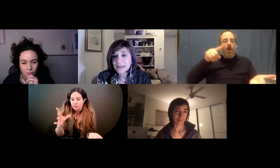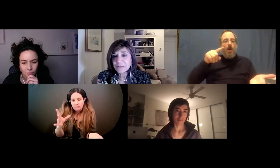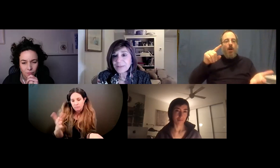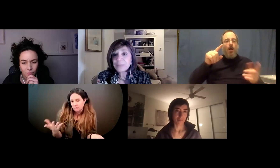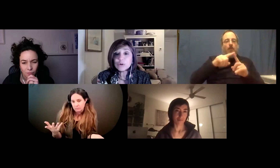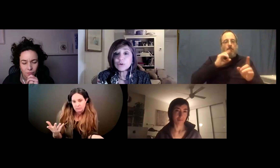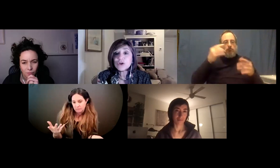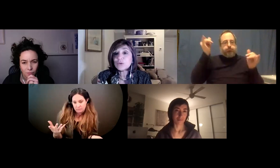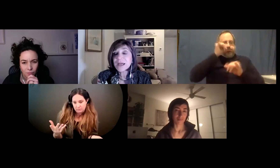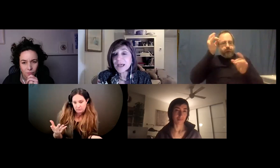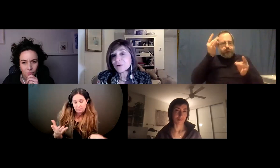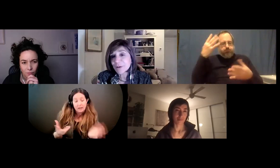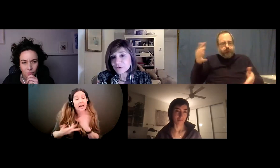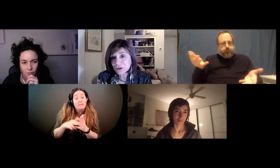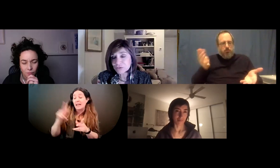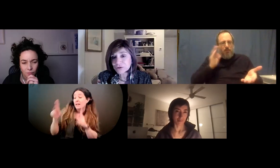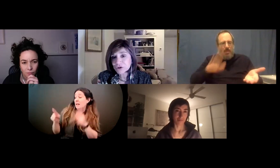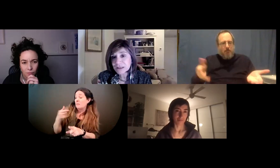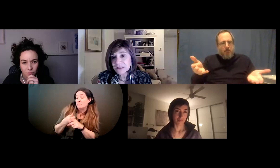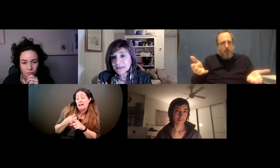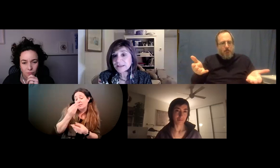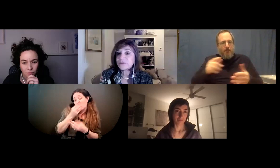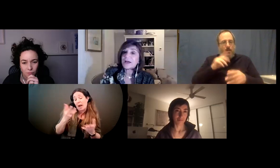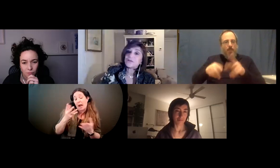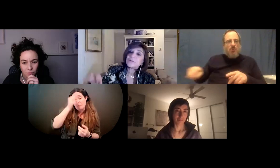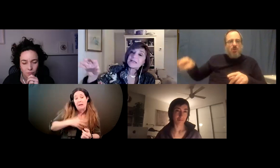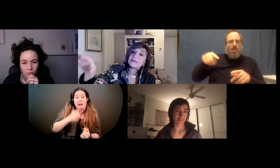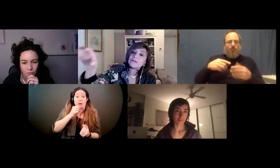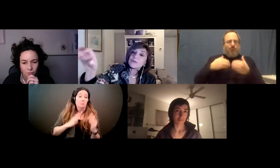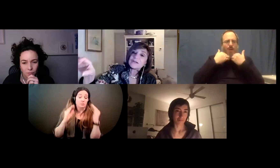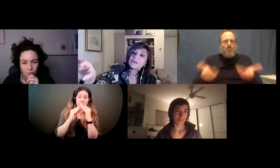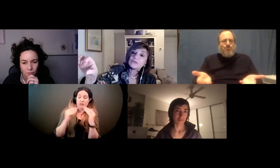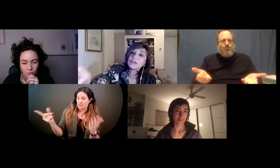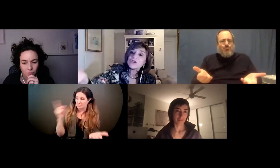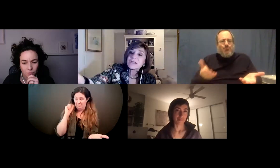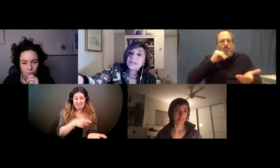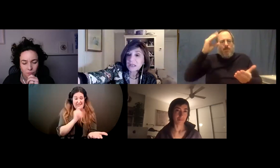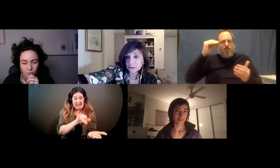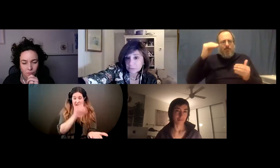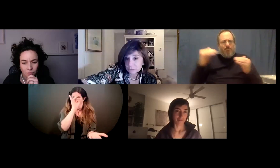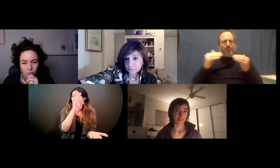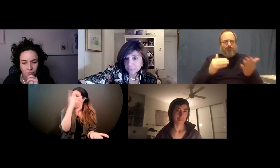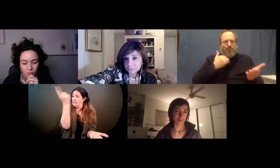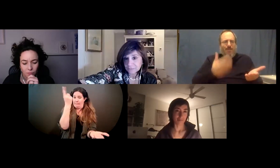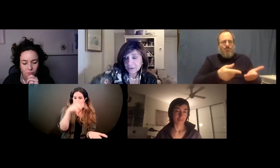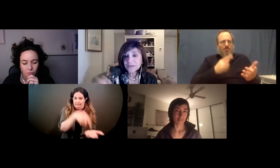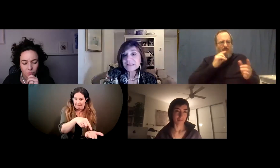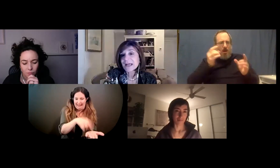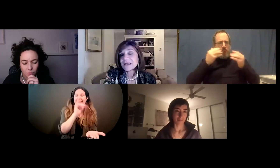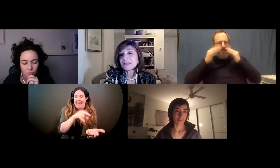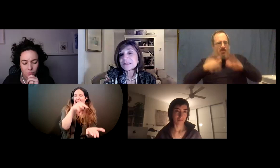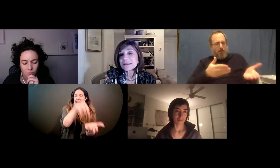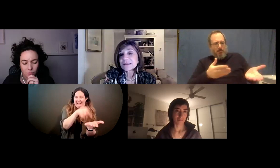that people who don't care about gender injustice can ally themselves with this egregious thing